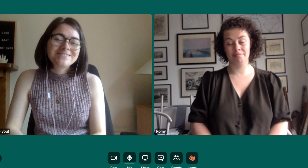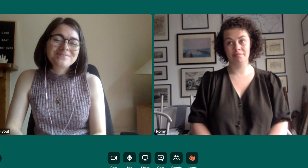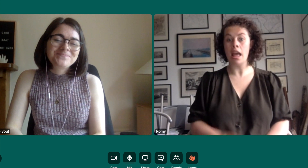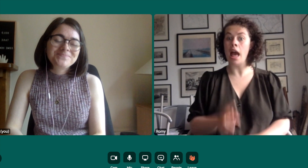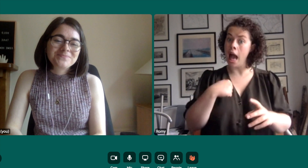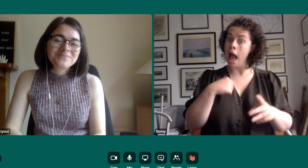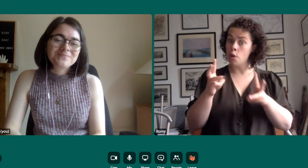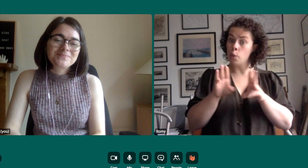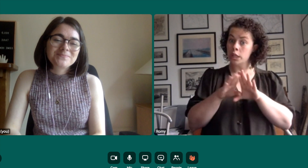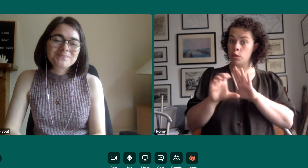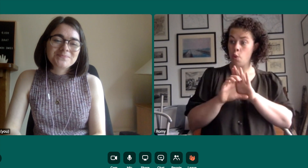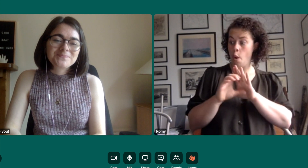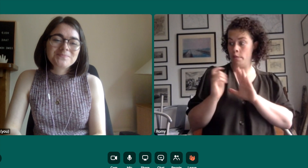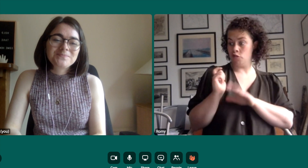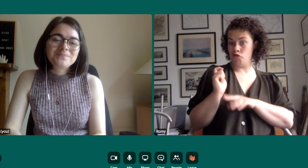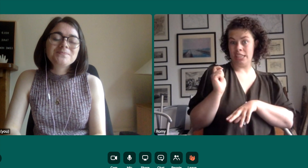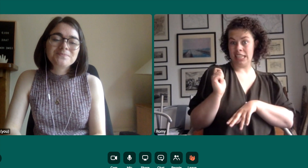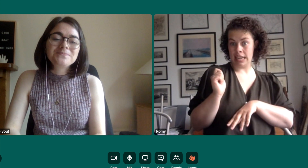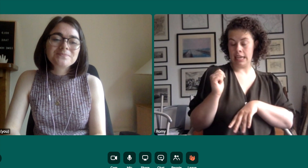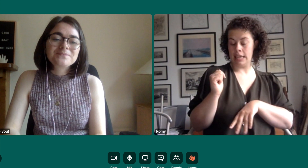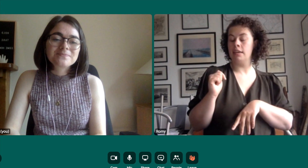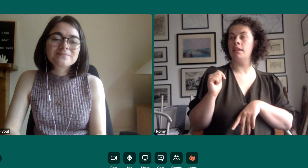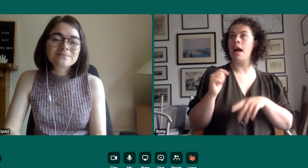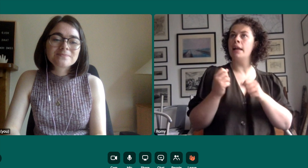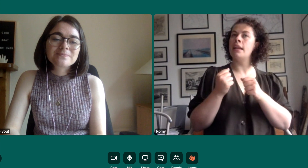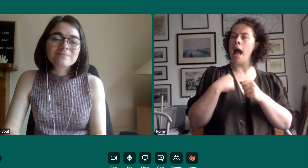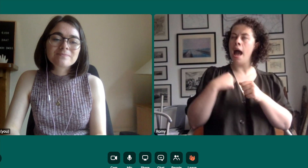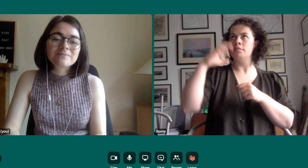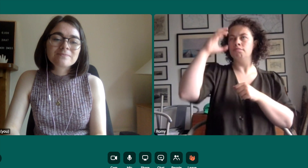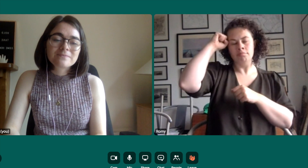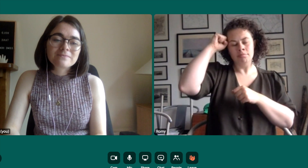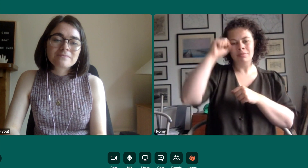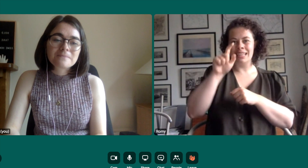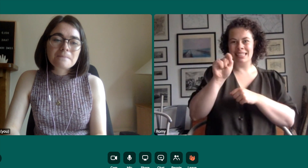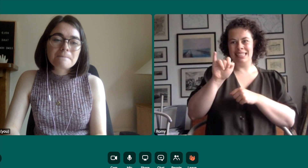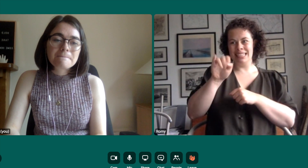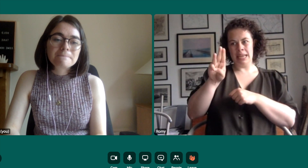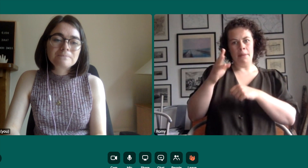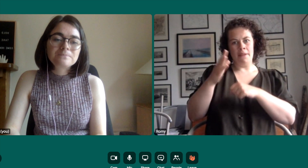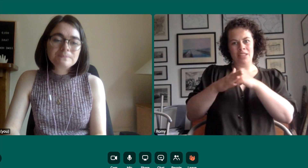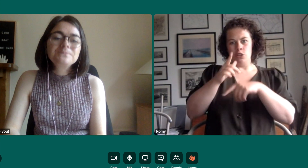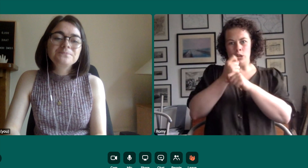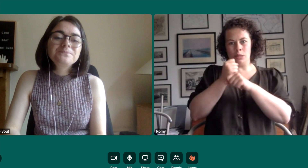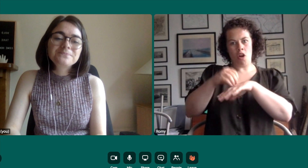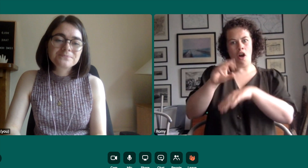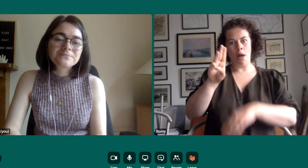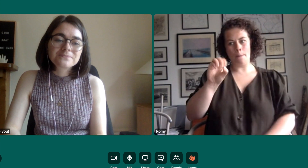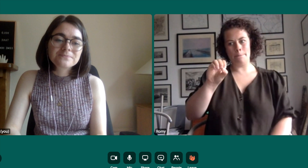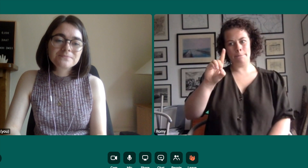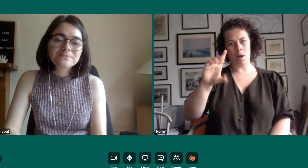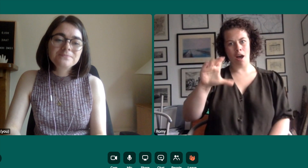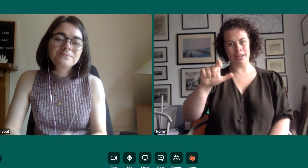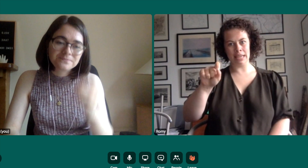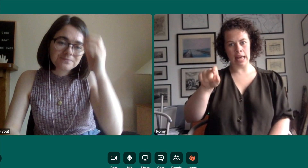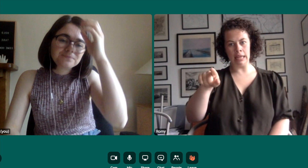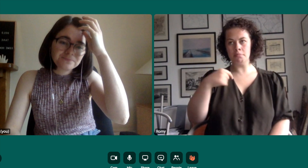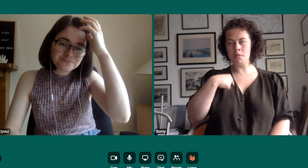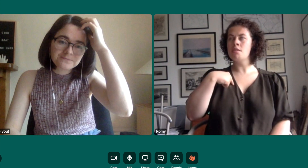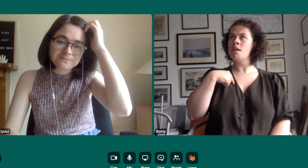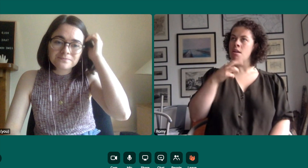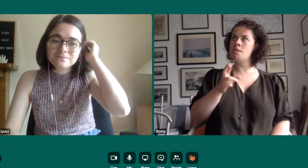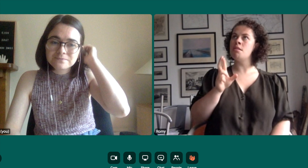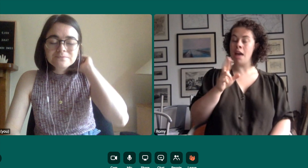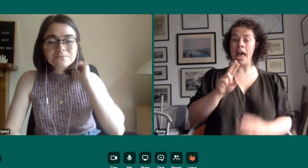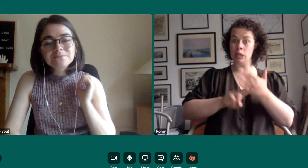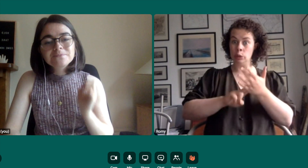recently and I was really utilising a lot of the tips he gave on the podcast, you know, because the person we were working with didn't give us a lot of info, but